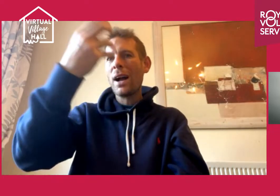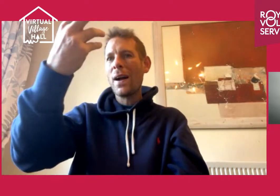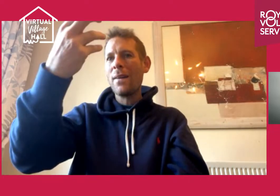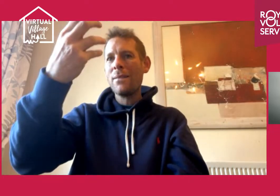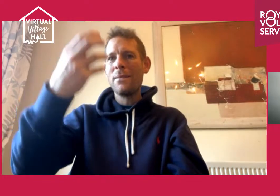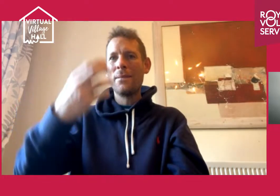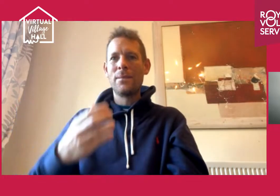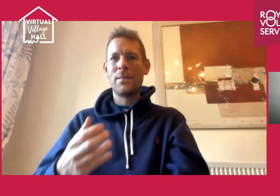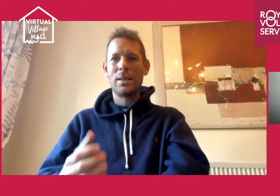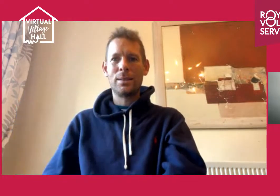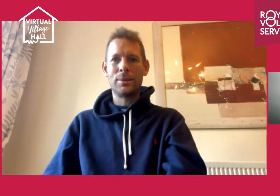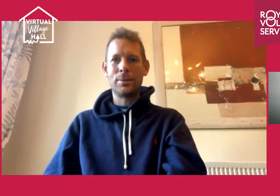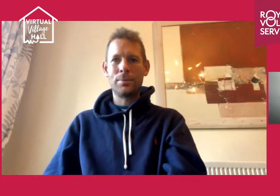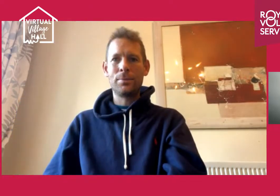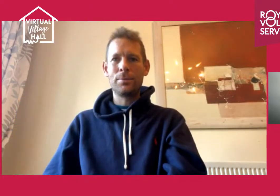And giraffe.